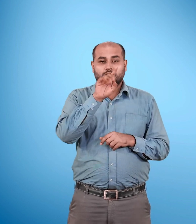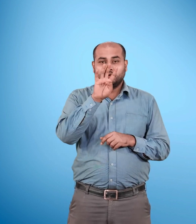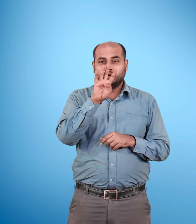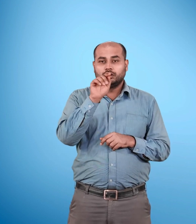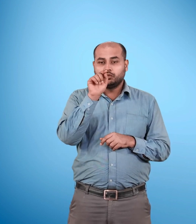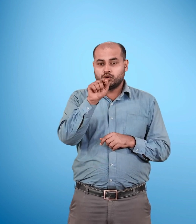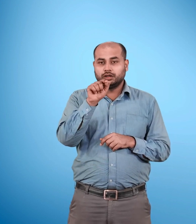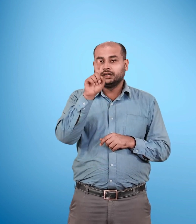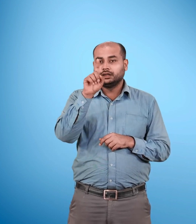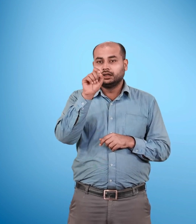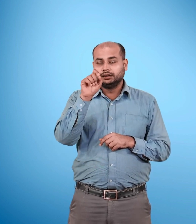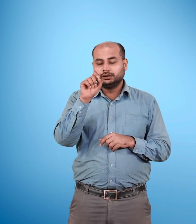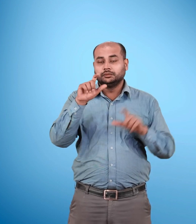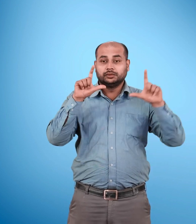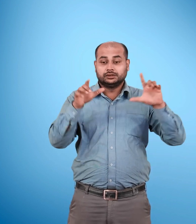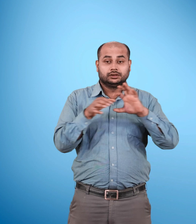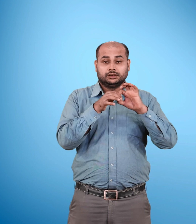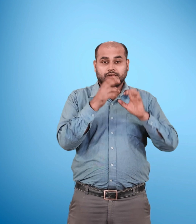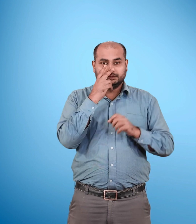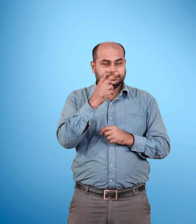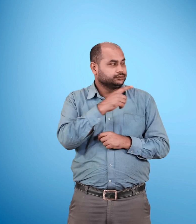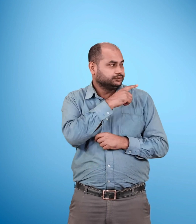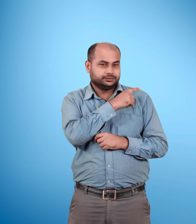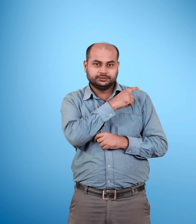Figure 14.10.